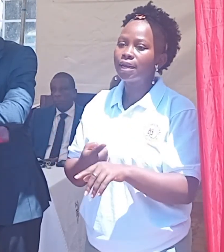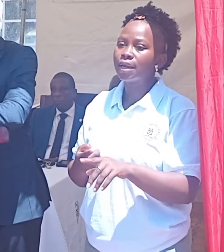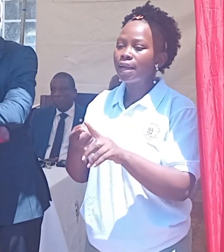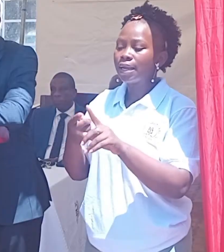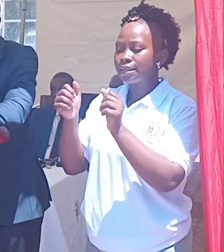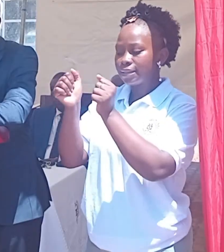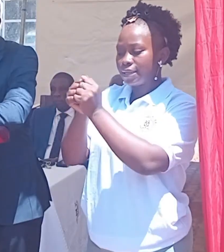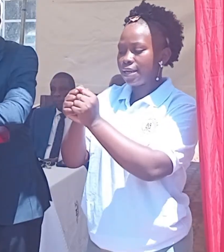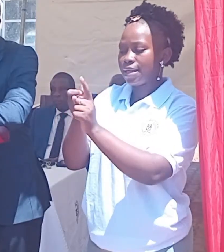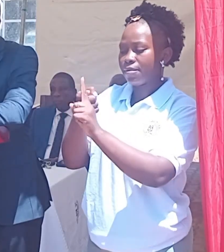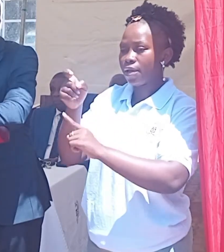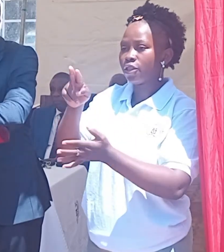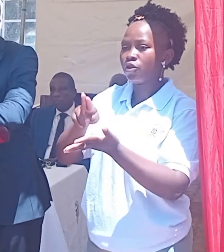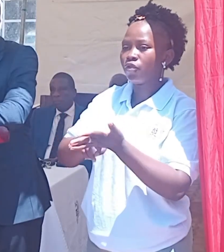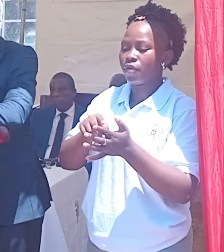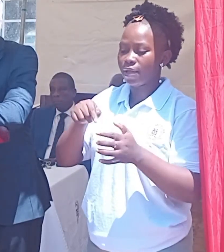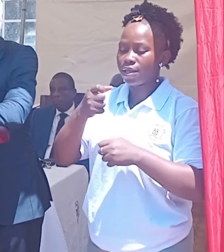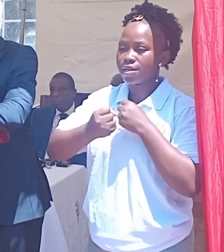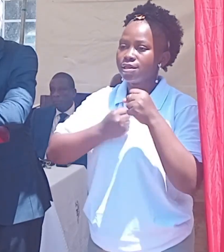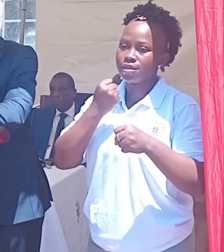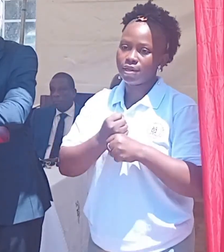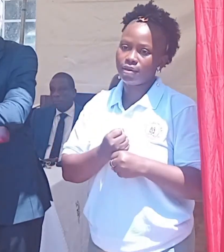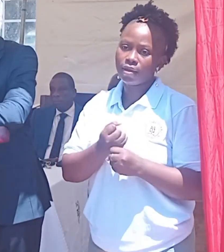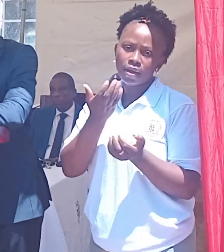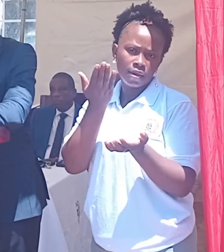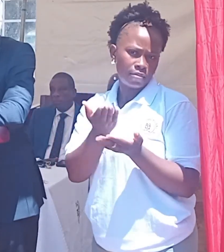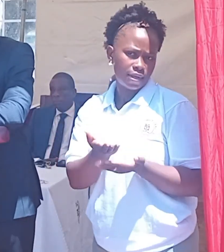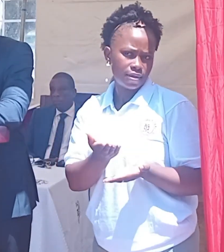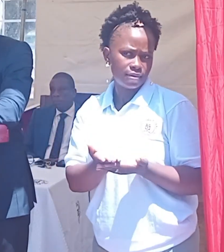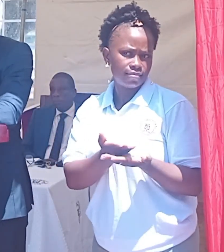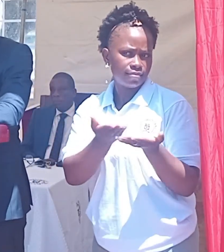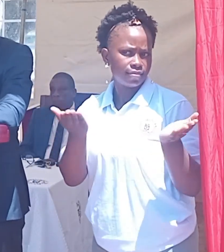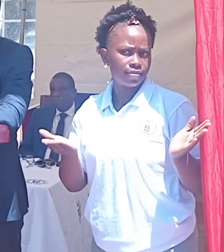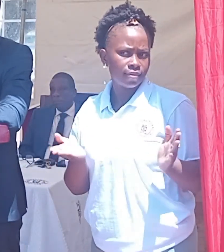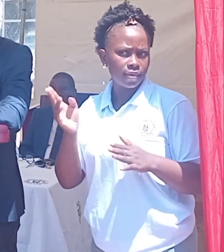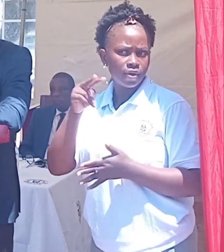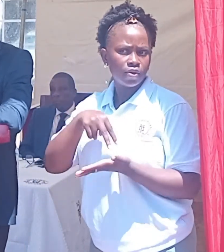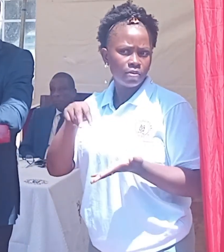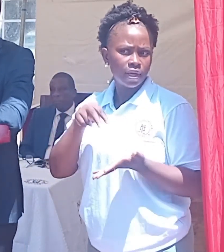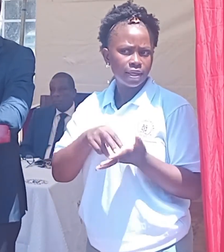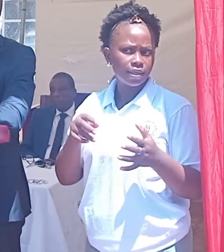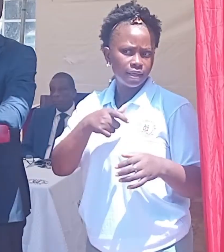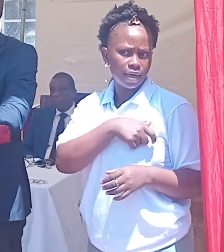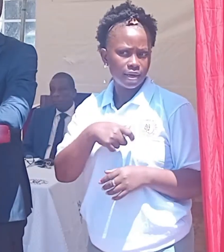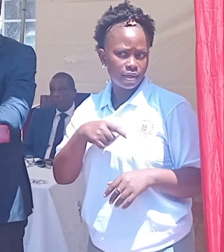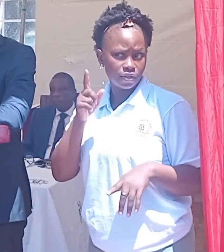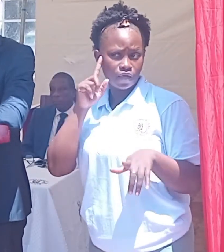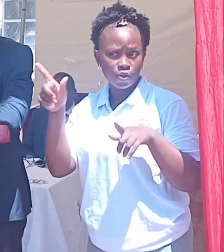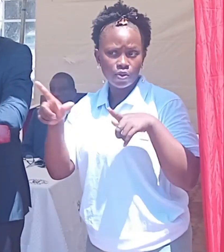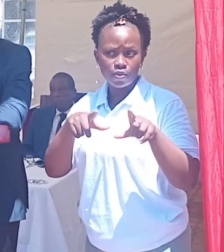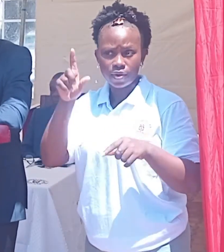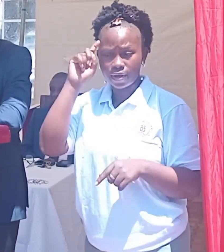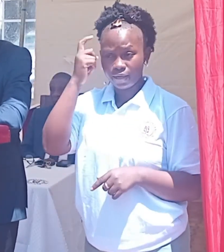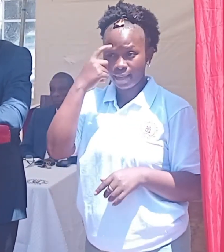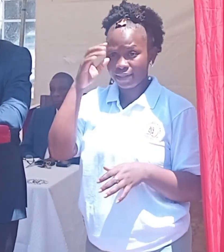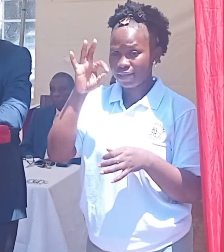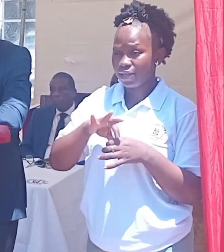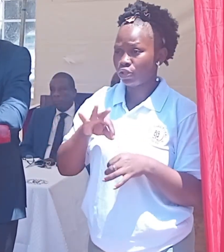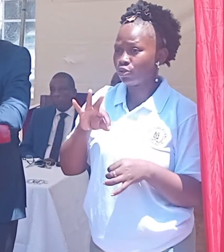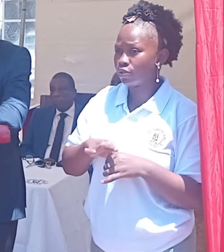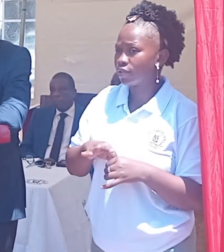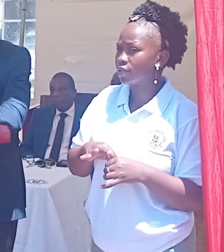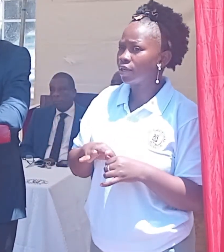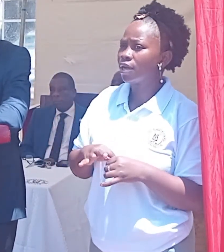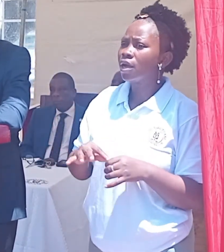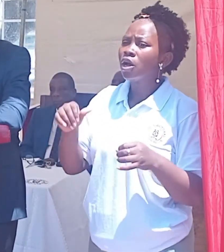November this year. So please, for those nominated candidates for the local government elections do